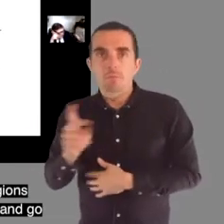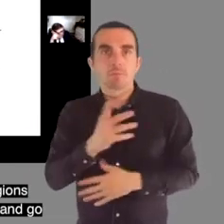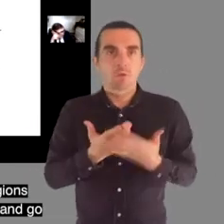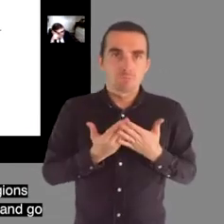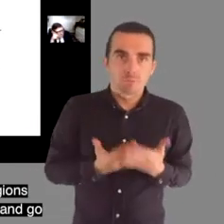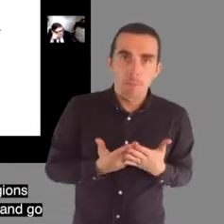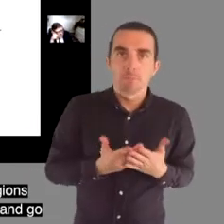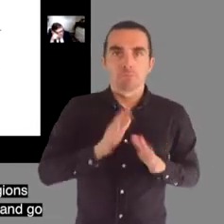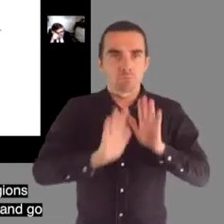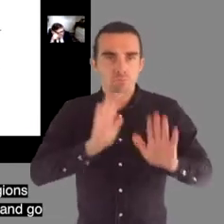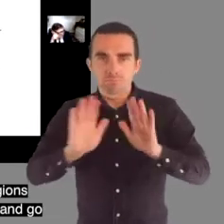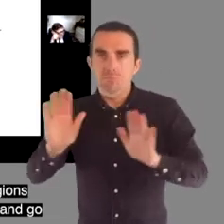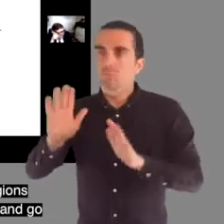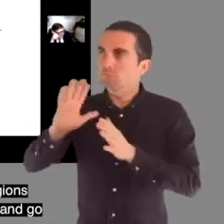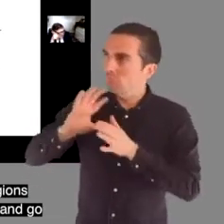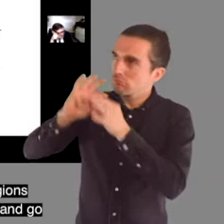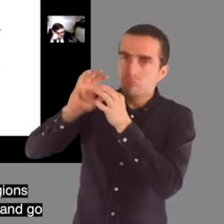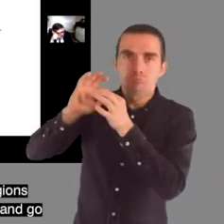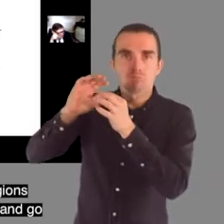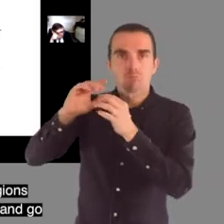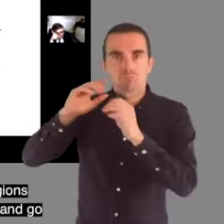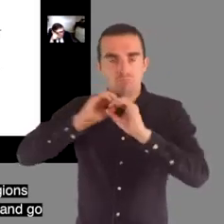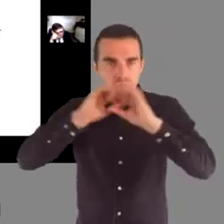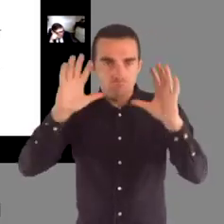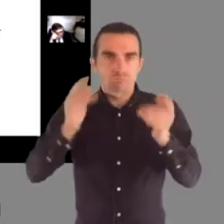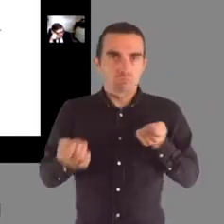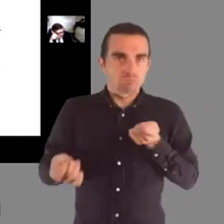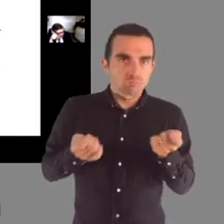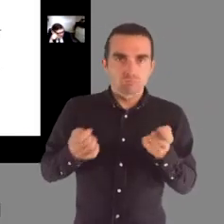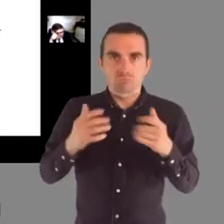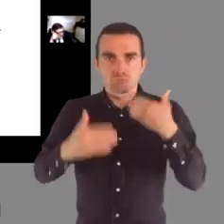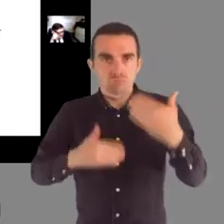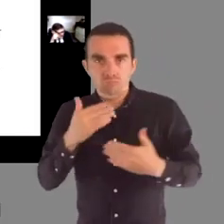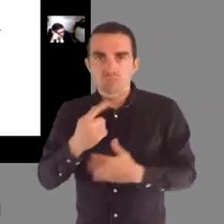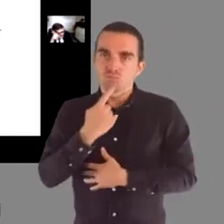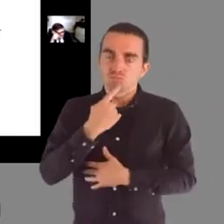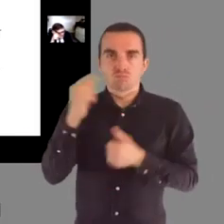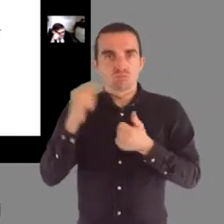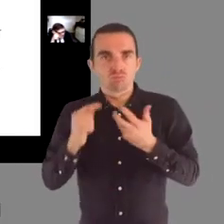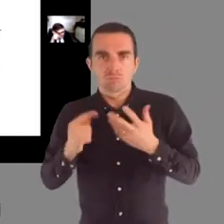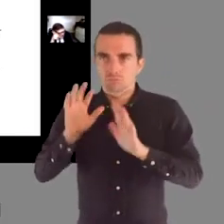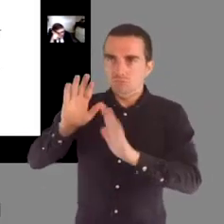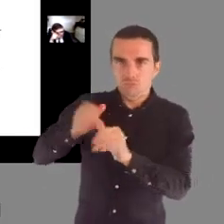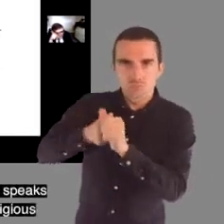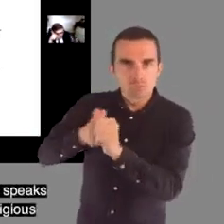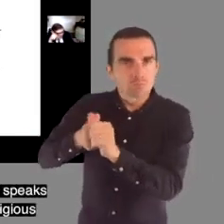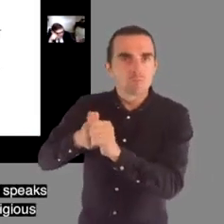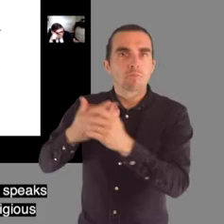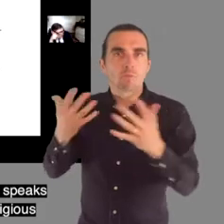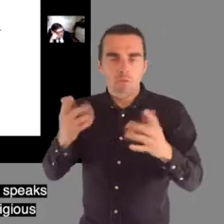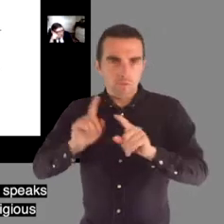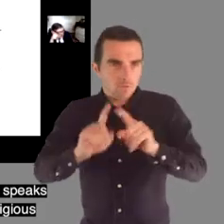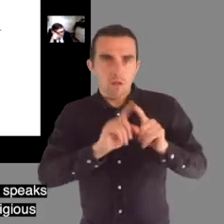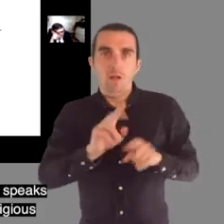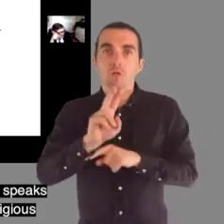religion speak, millions of people listen and go by what they say. What they consider right. On the other hand,